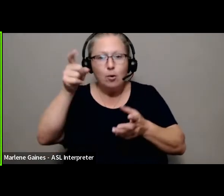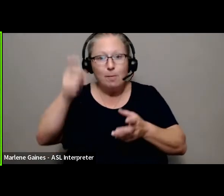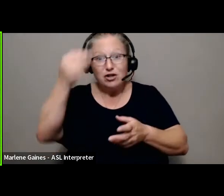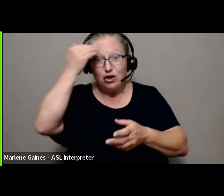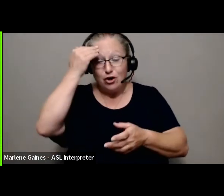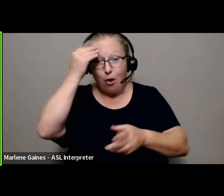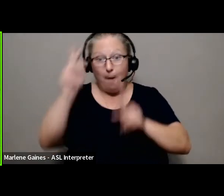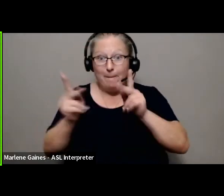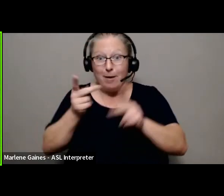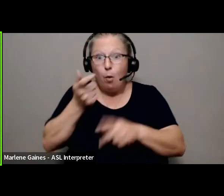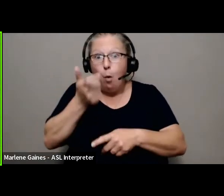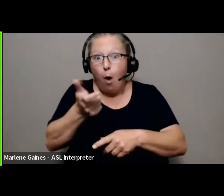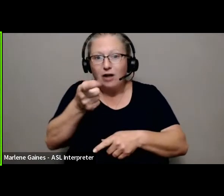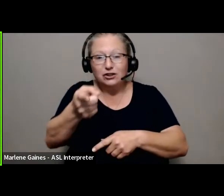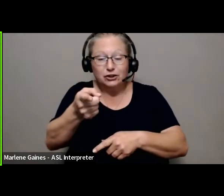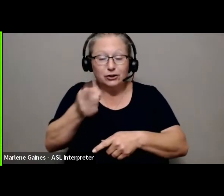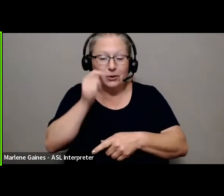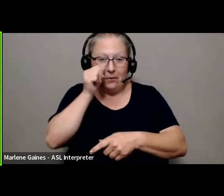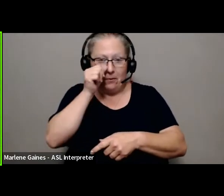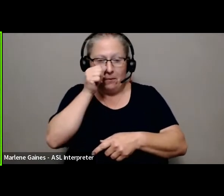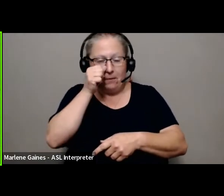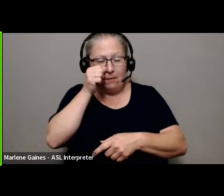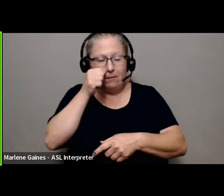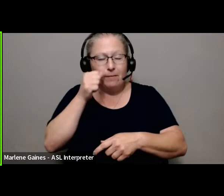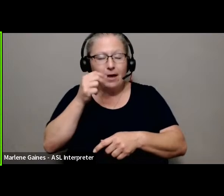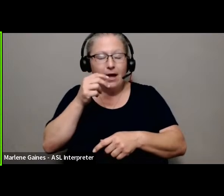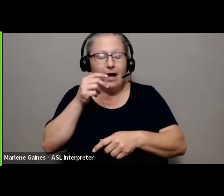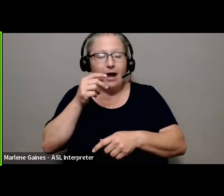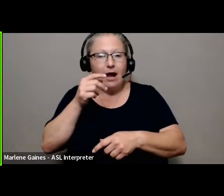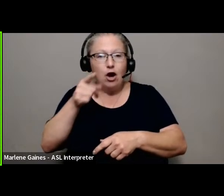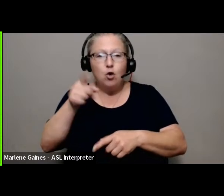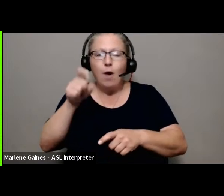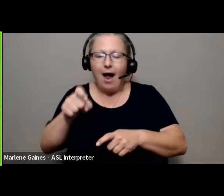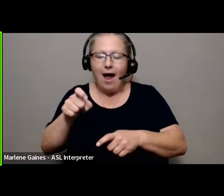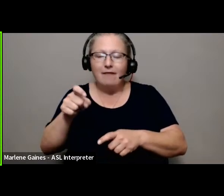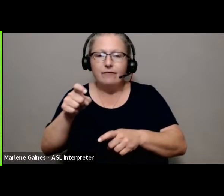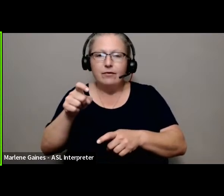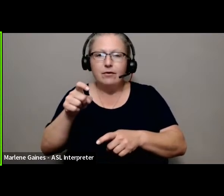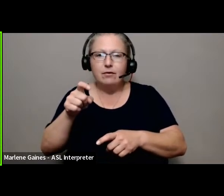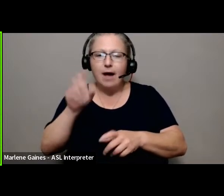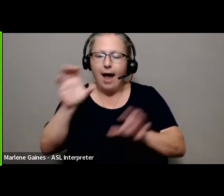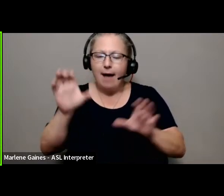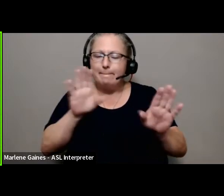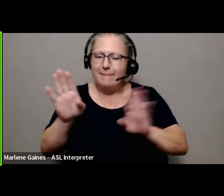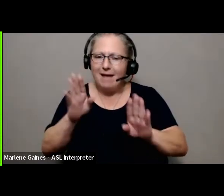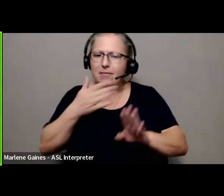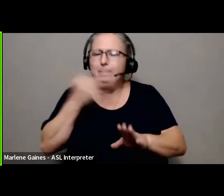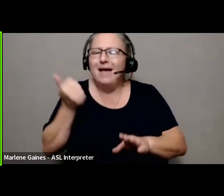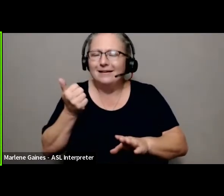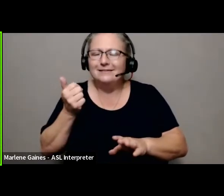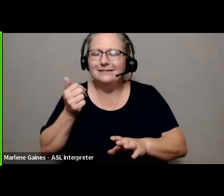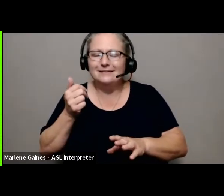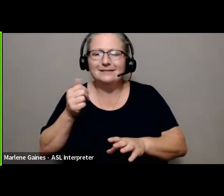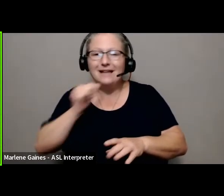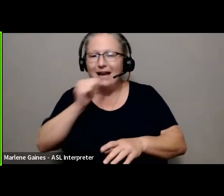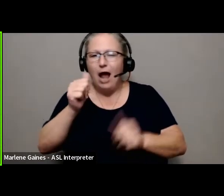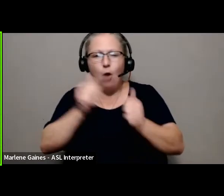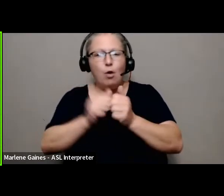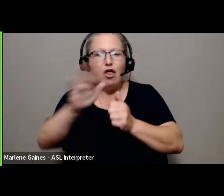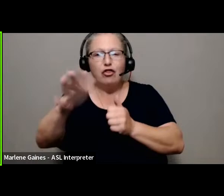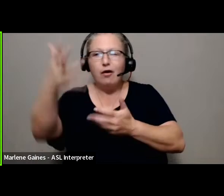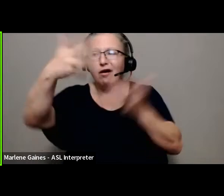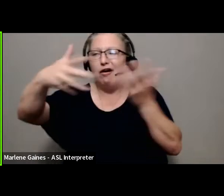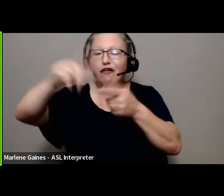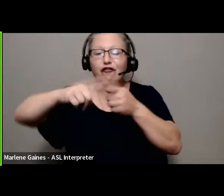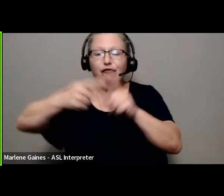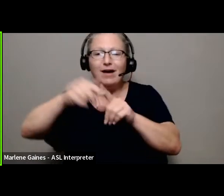that people are watching you, and to be on your top-notch behavior. You're not out with your friends at the